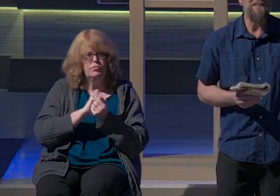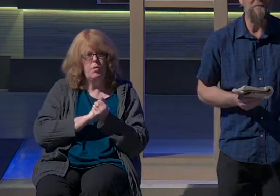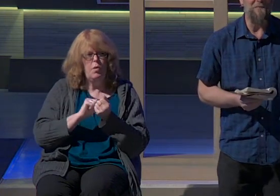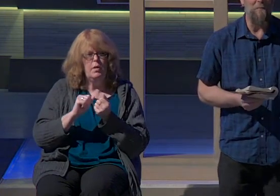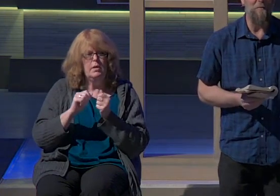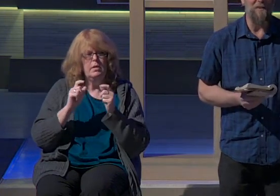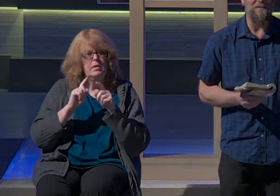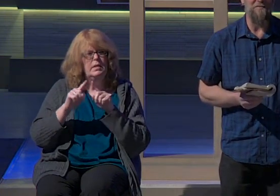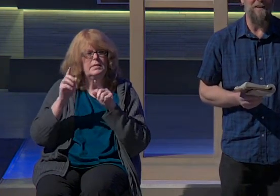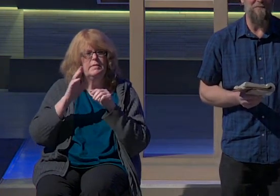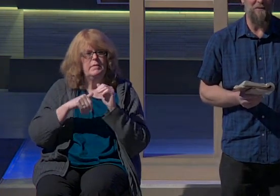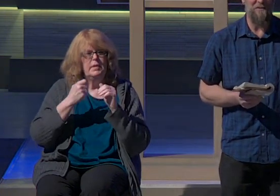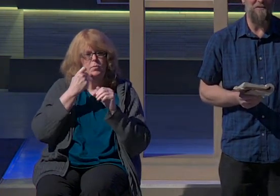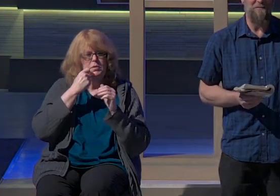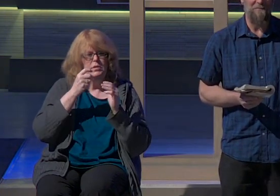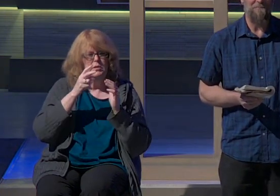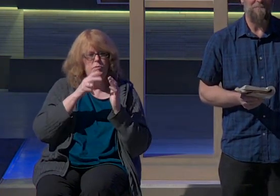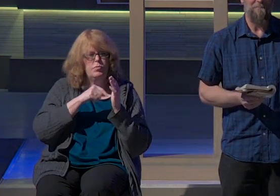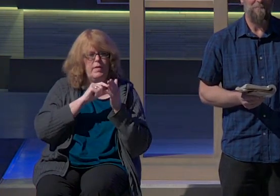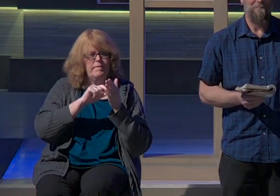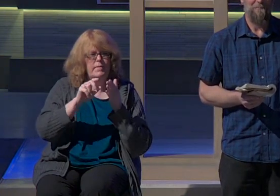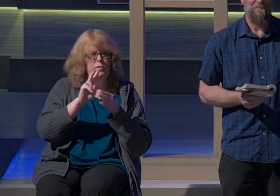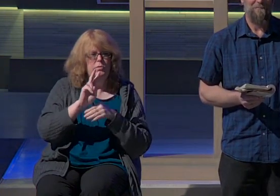That's different from what we just read in verse 2.